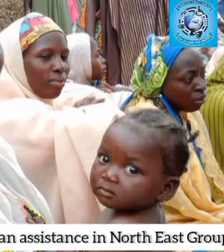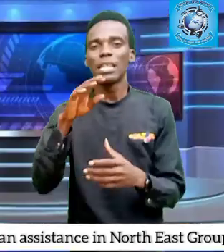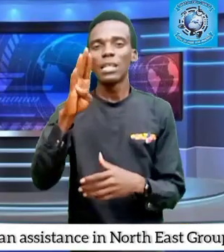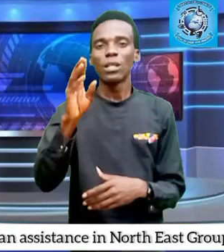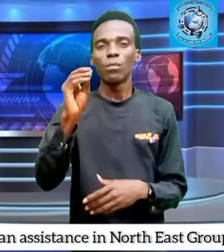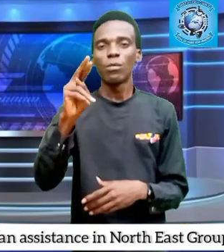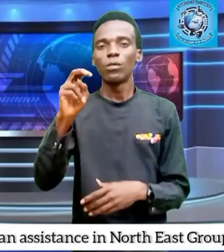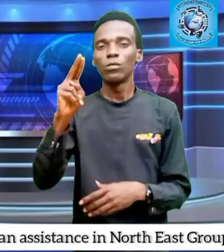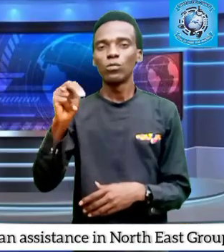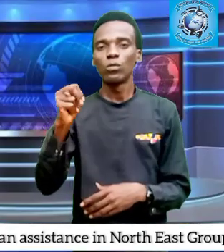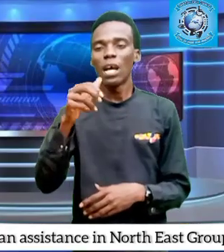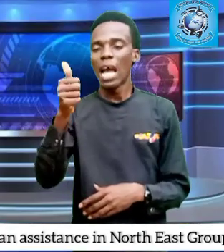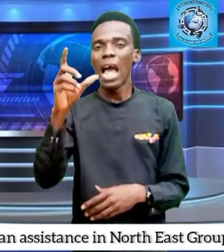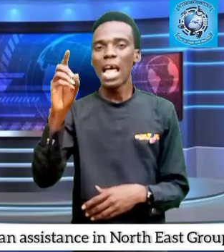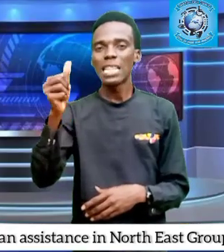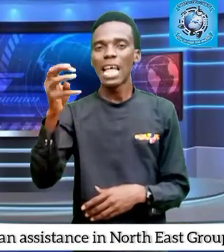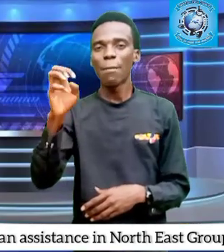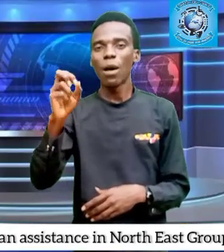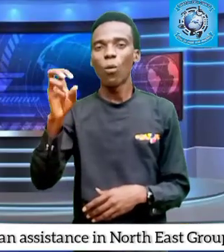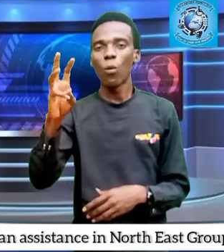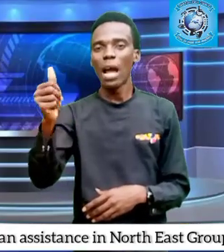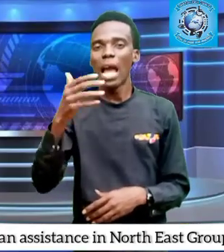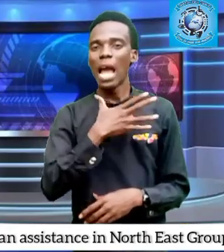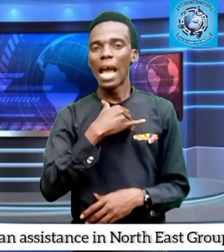Borno, Adamawa and Yobe.